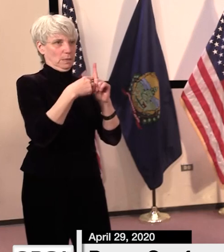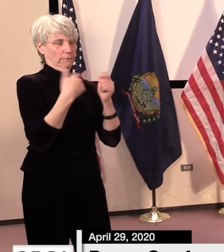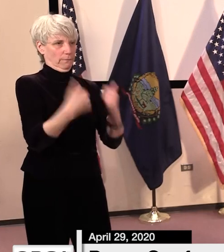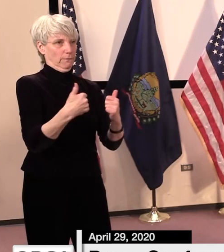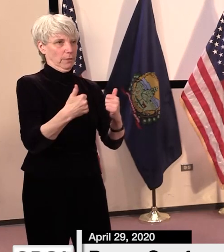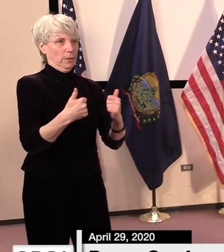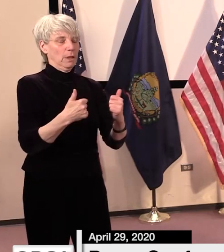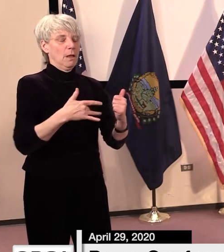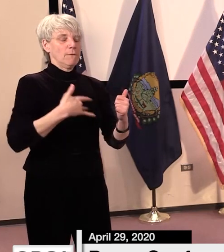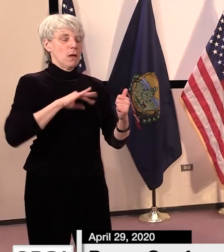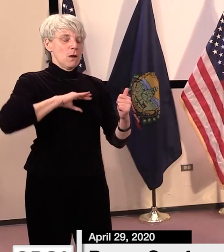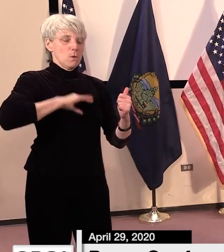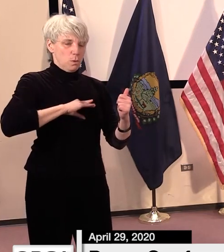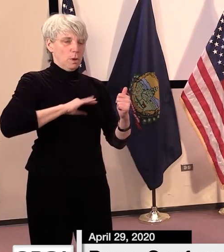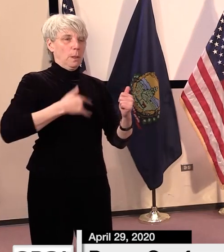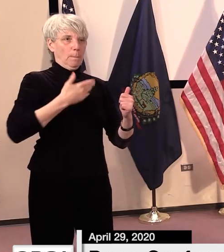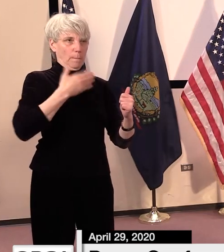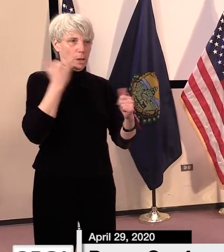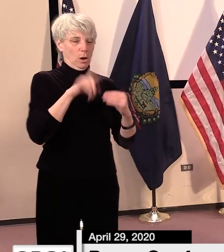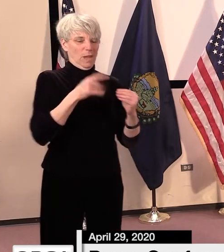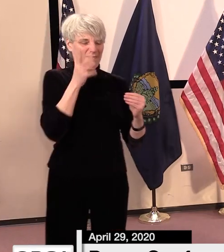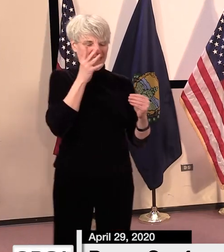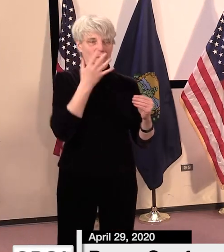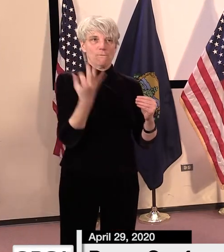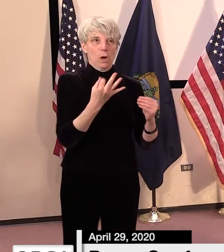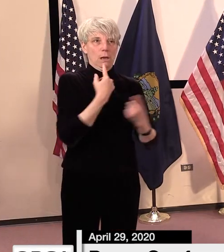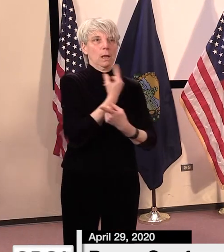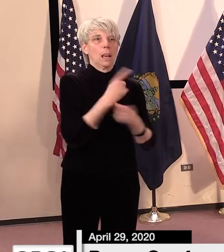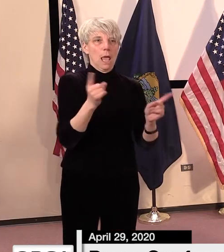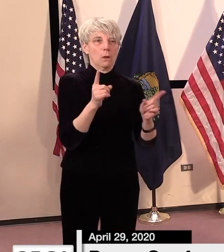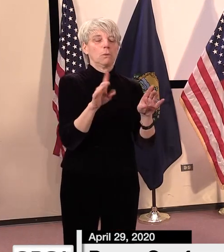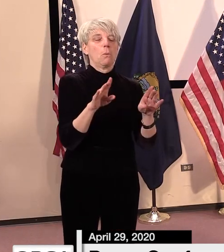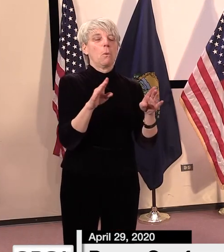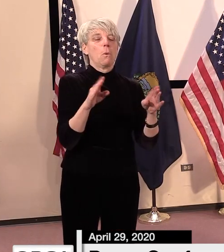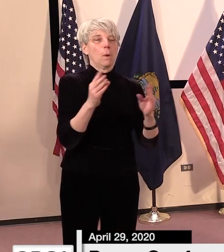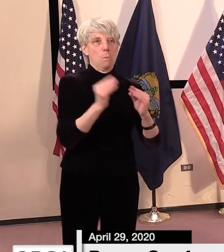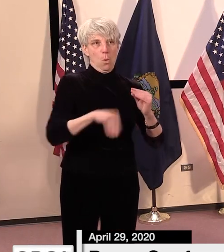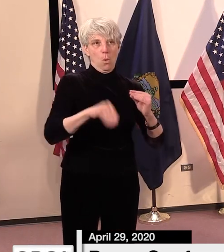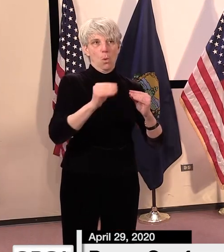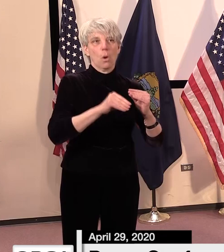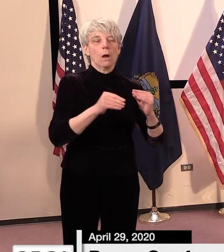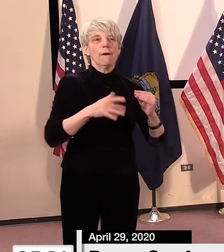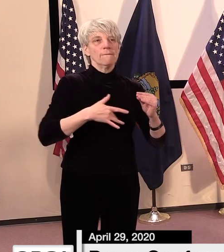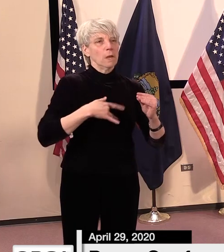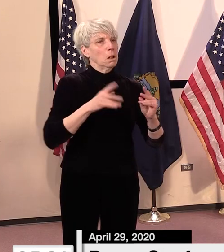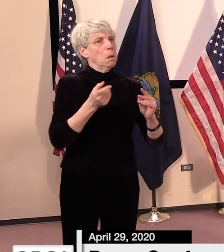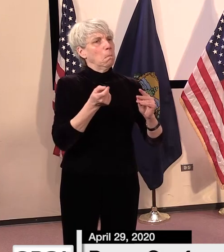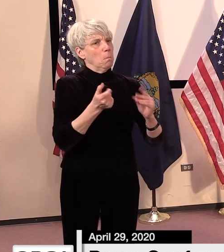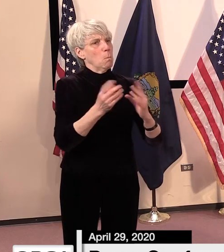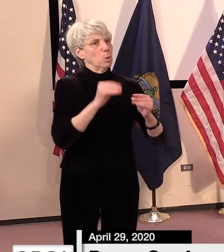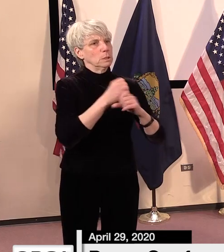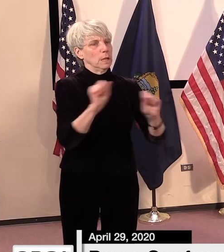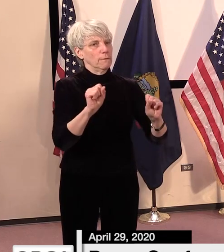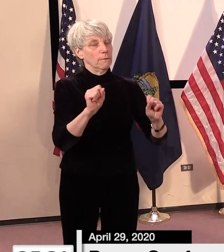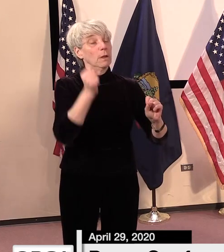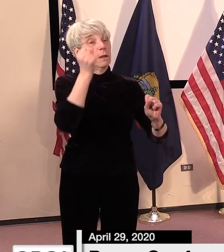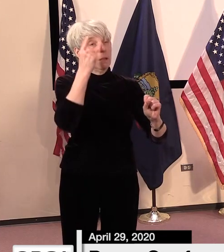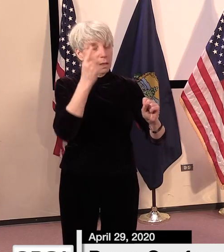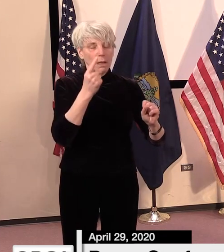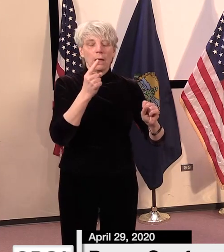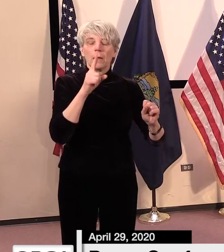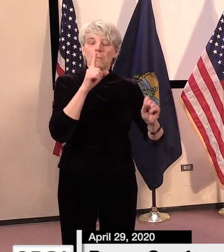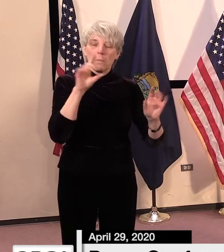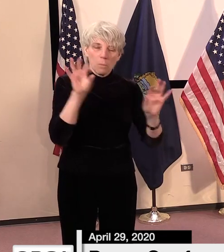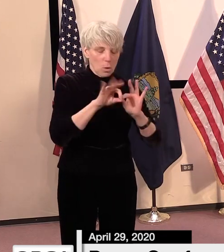some of the measures we'll talk about on Friday. But as I've said, we're going to keep watching the data and the science and make our decisions based